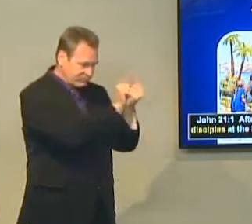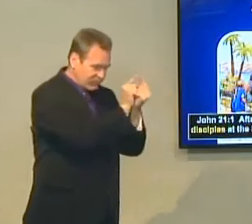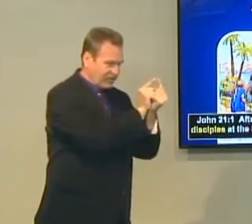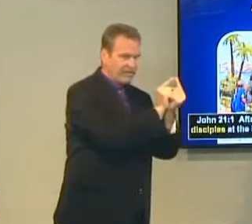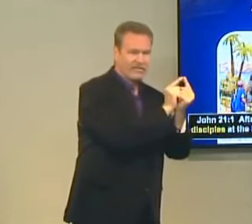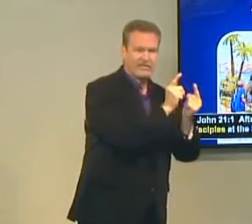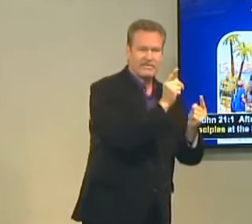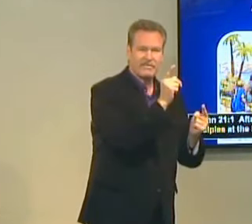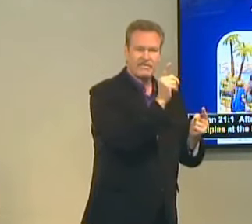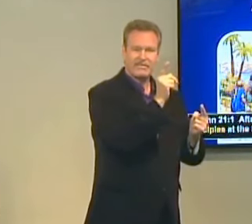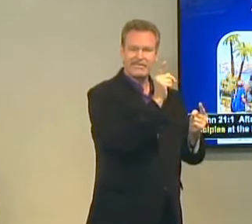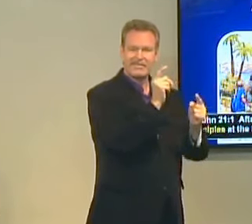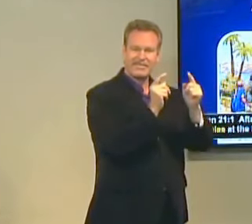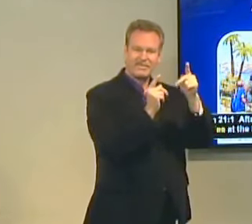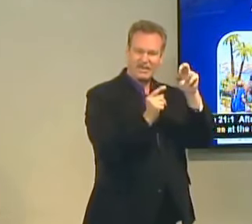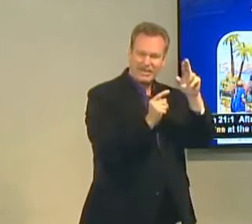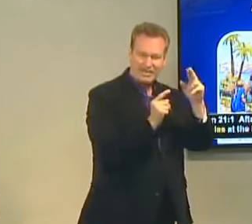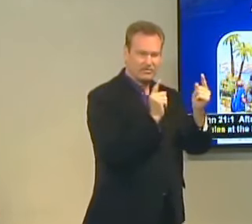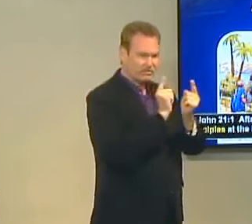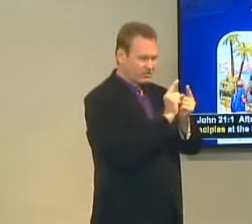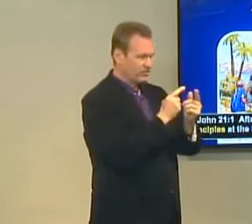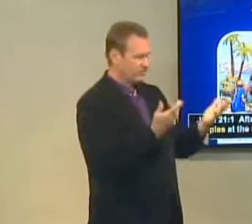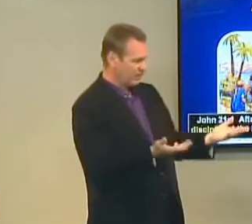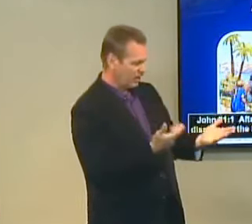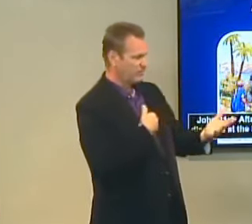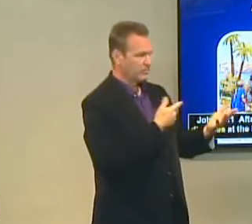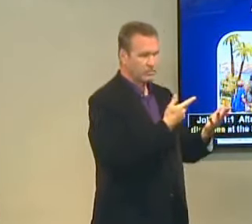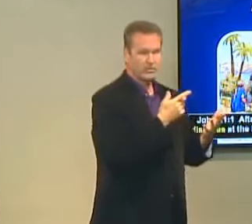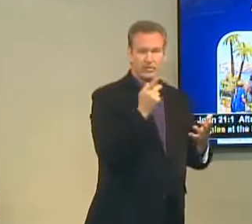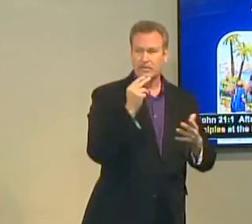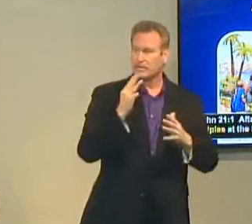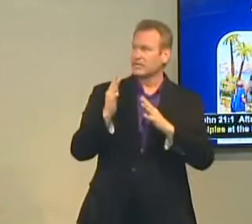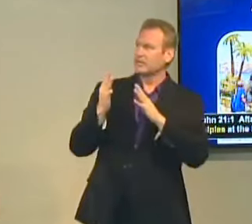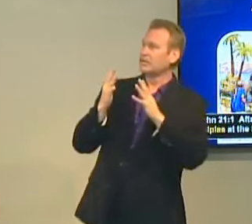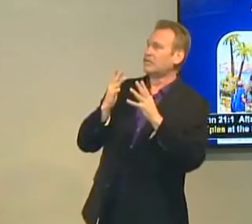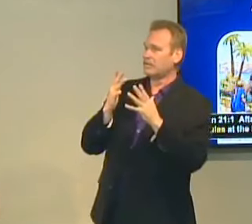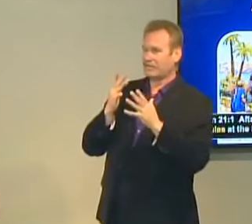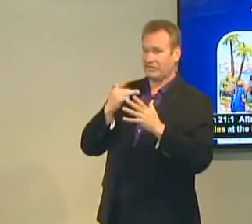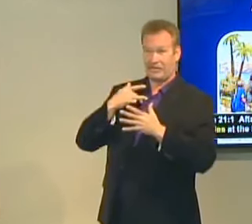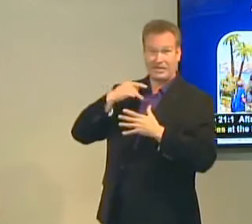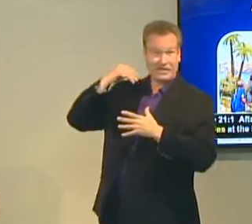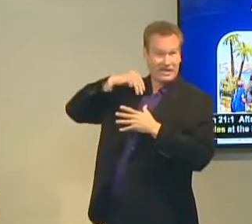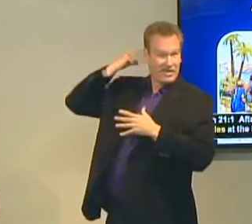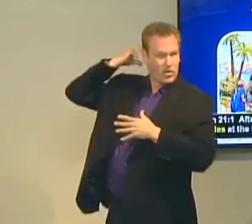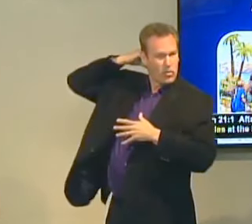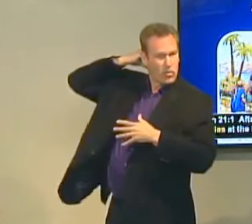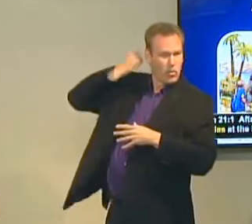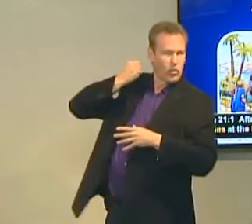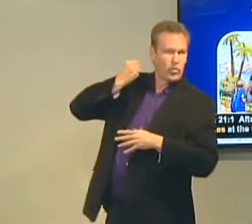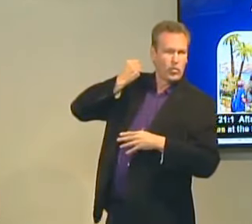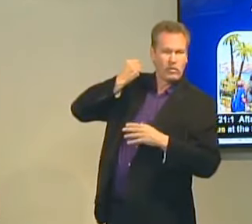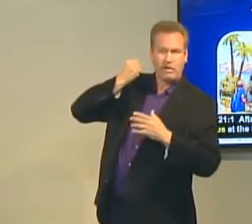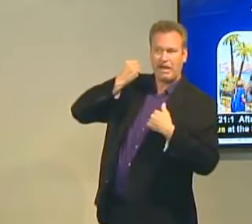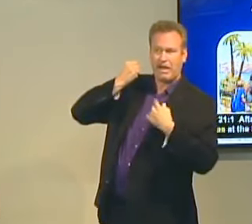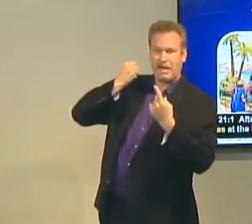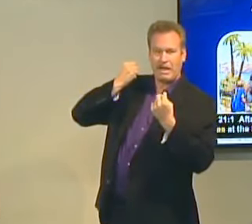You know. When he. Had first met the woman. And she had met him. And they had been talking. And he was taken about. And